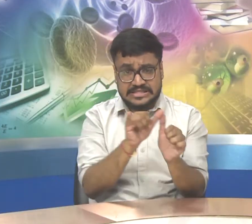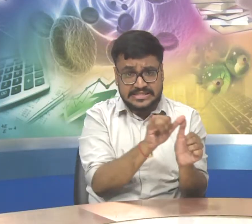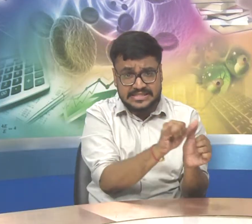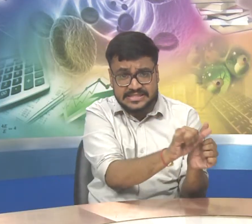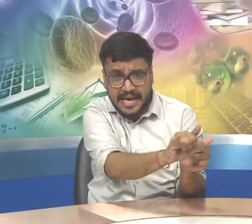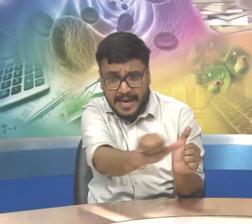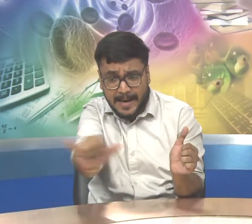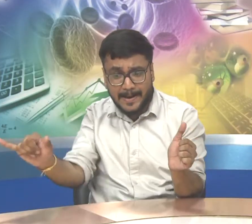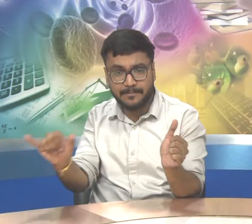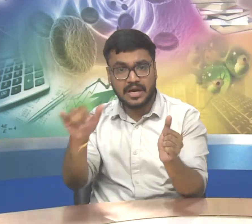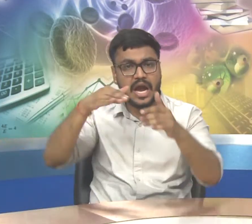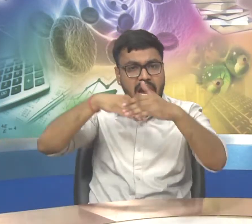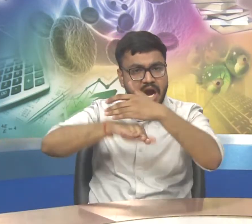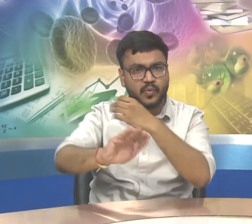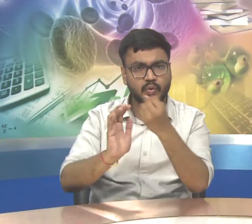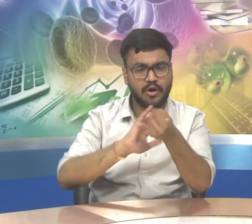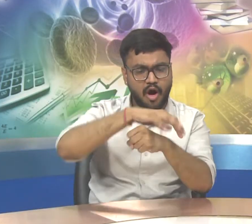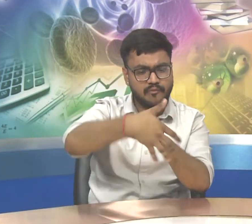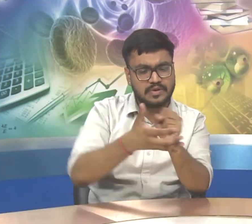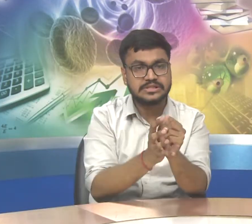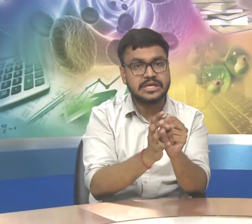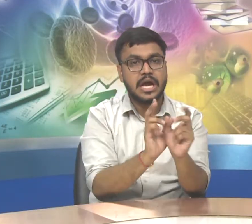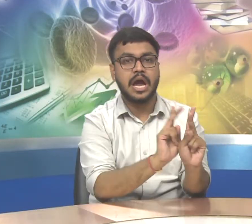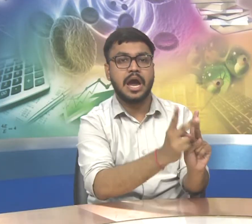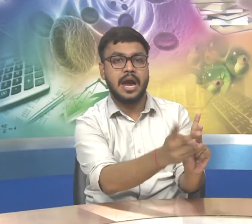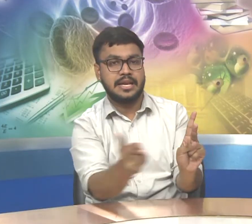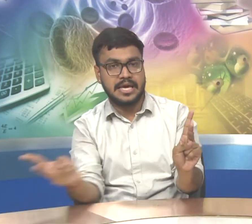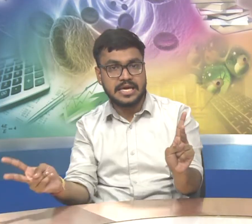Isotopes are atoms of same element.